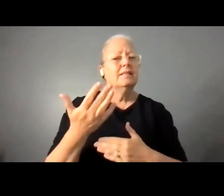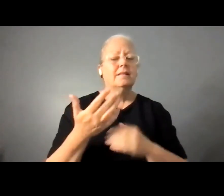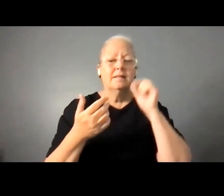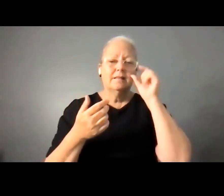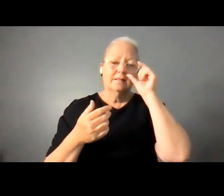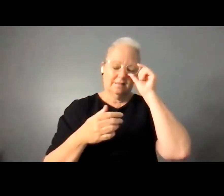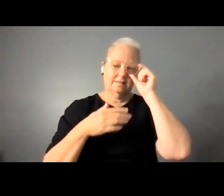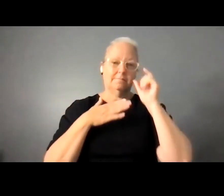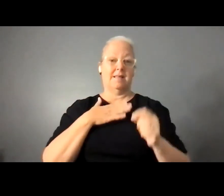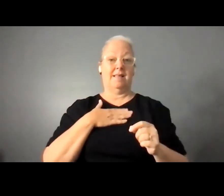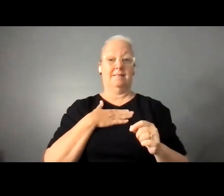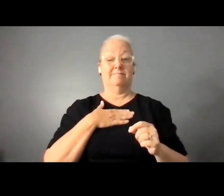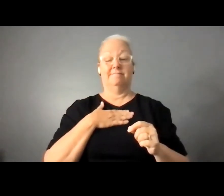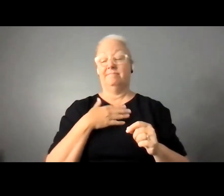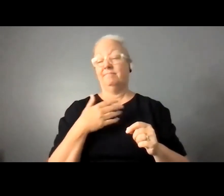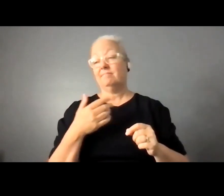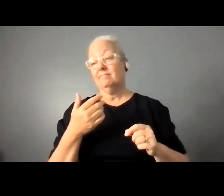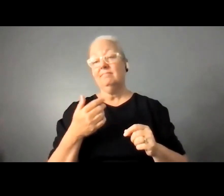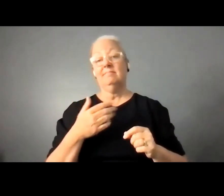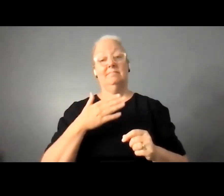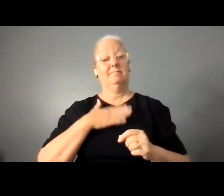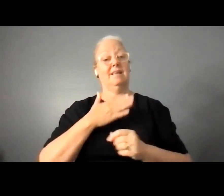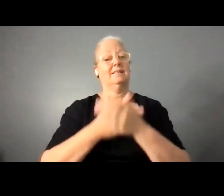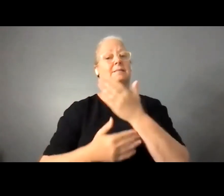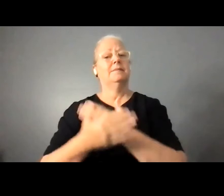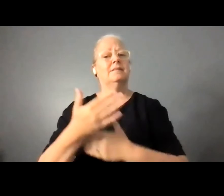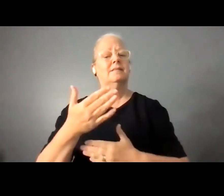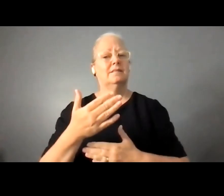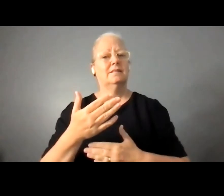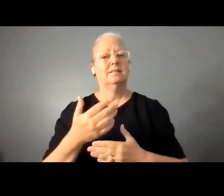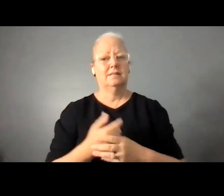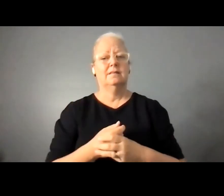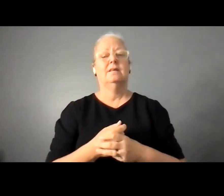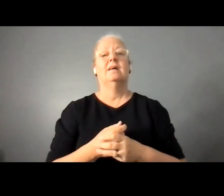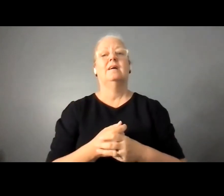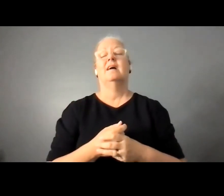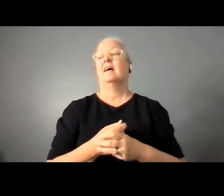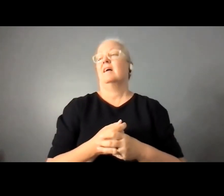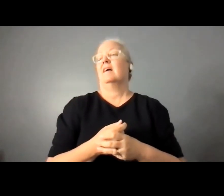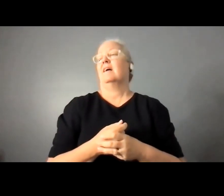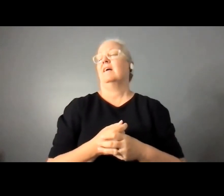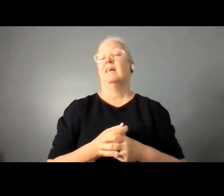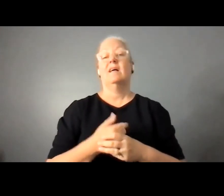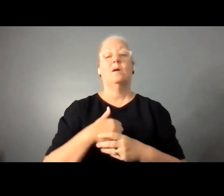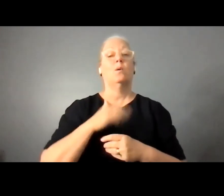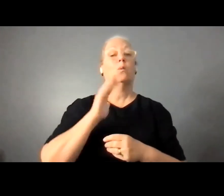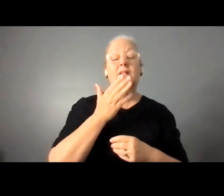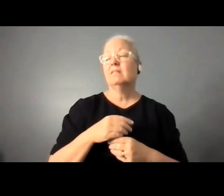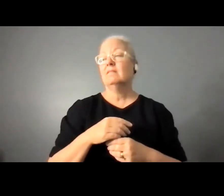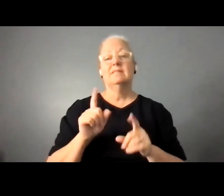my, but sometimes my disability, you do something depends on the grade of inclusion